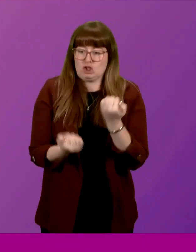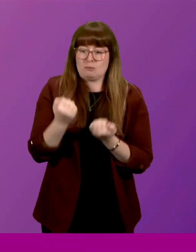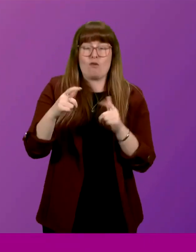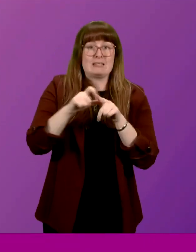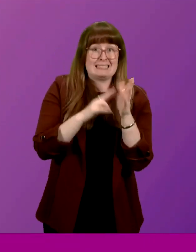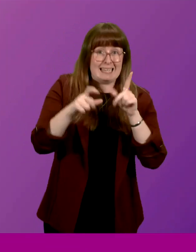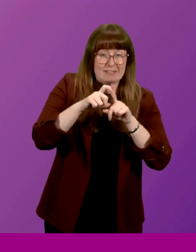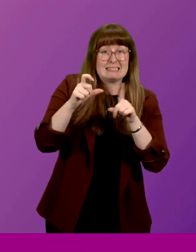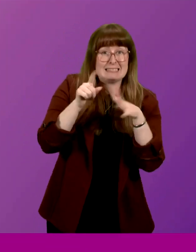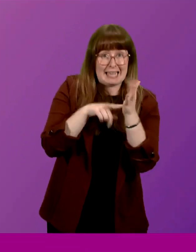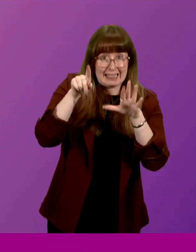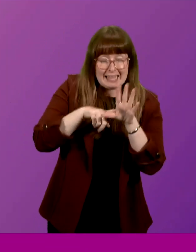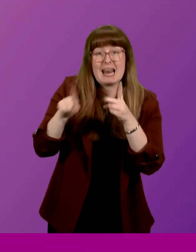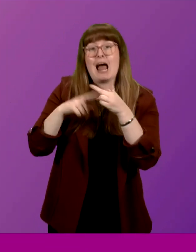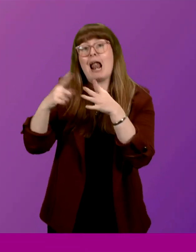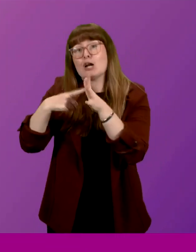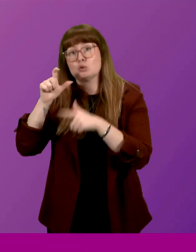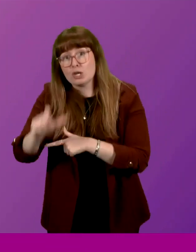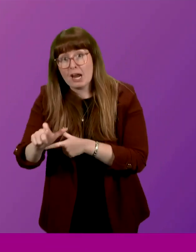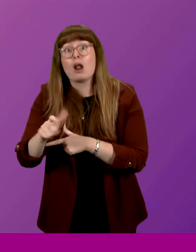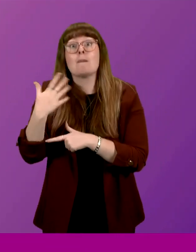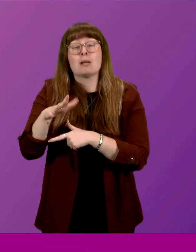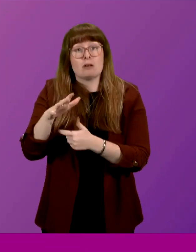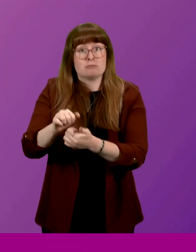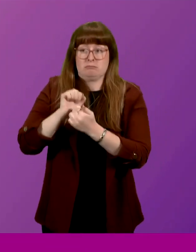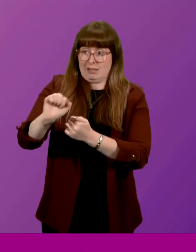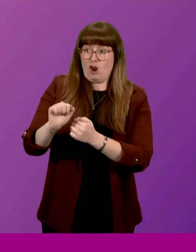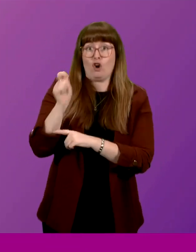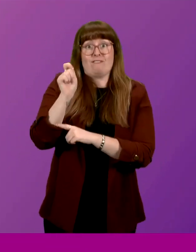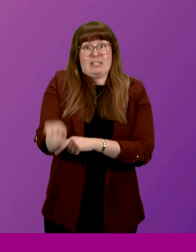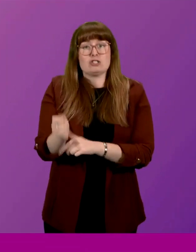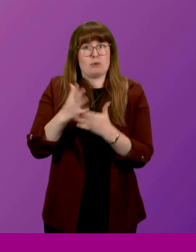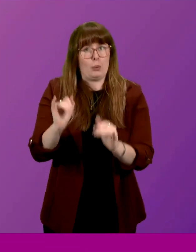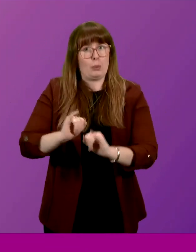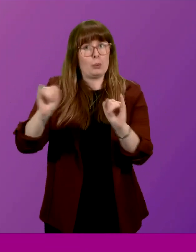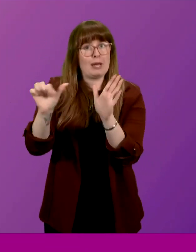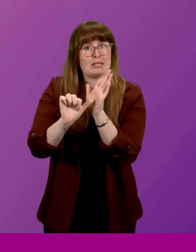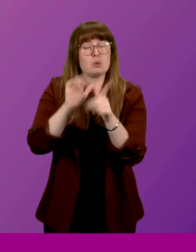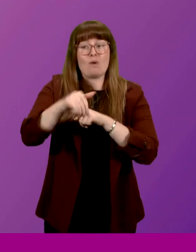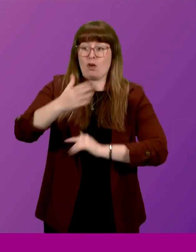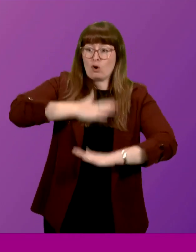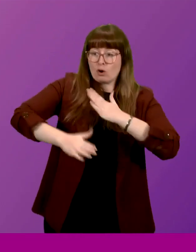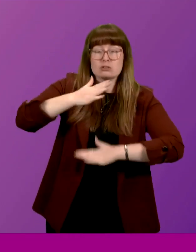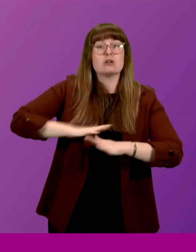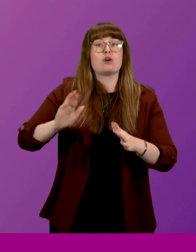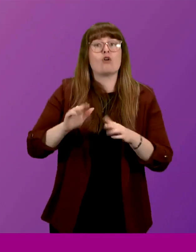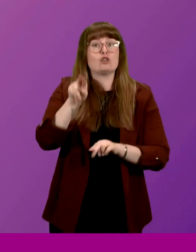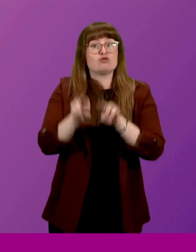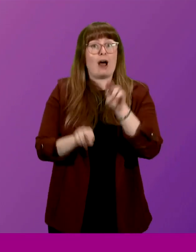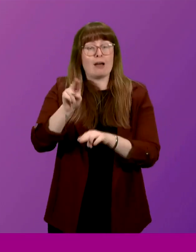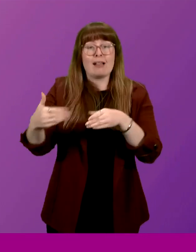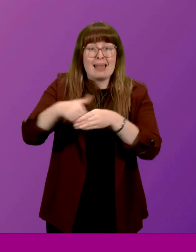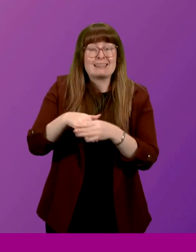Daly and Andrew Keir, which, whilst upholding their convictions, raises very serious issues about the conduct of trials involving